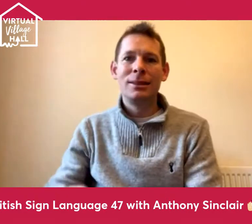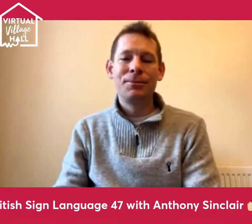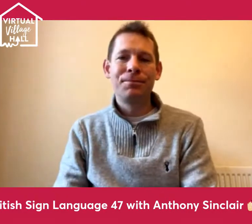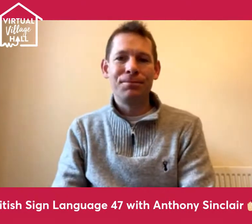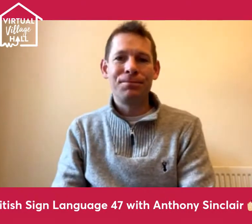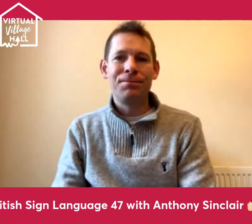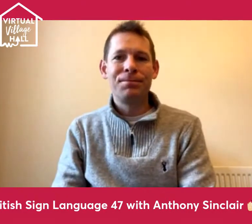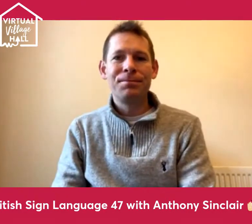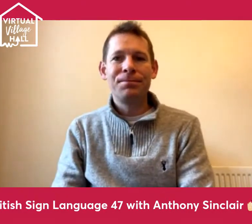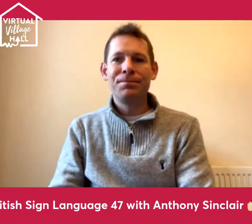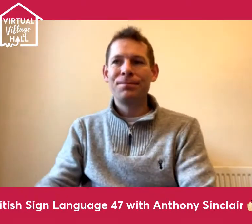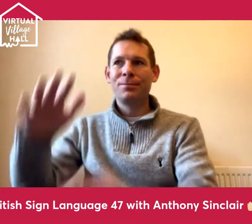Aeroplane.